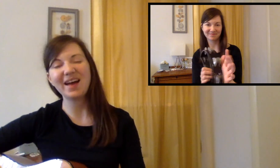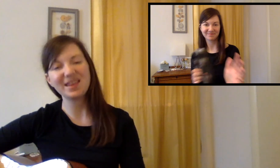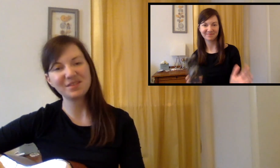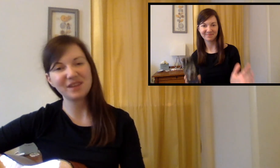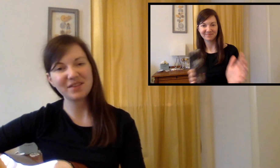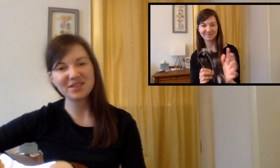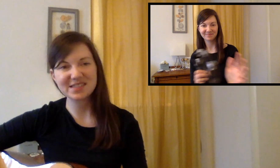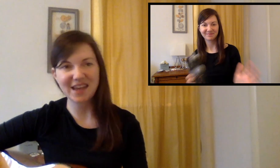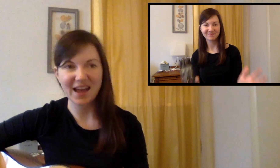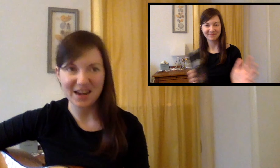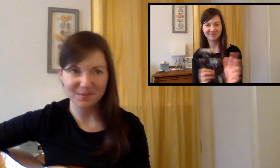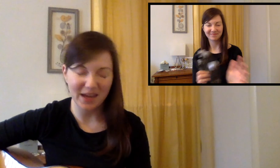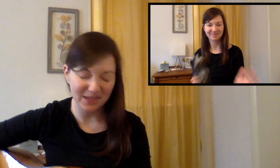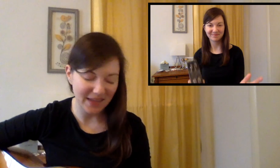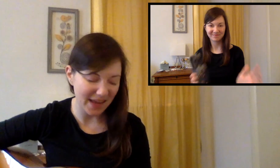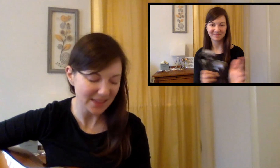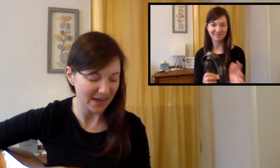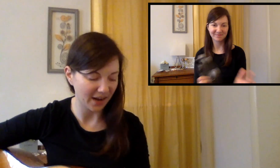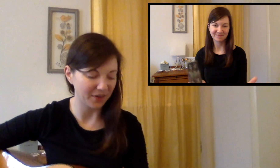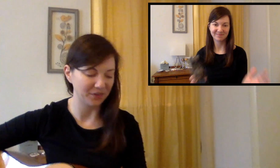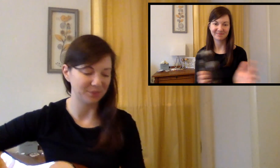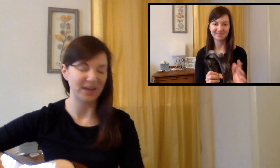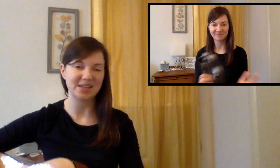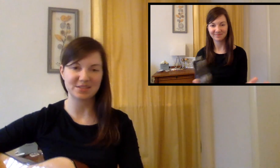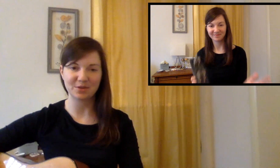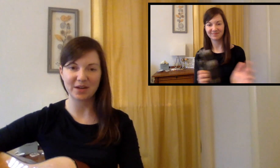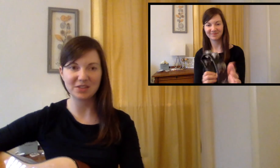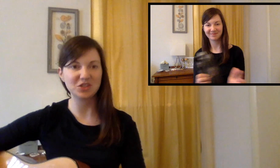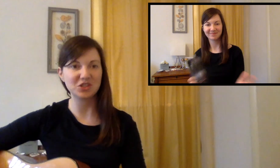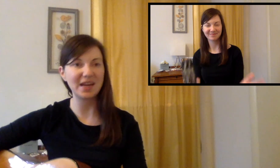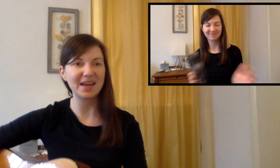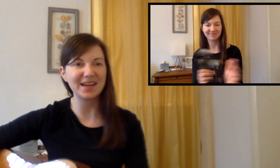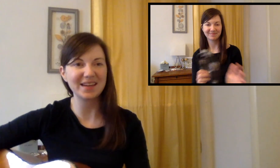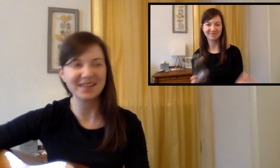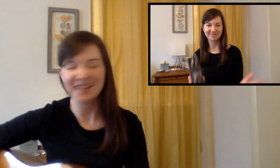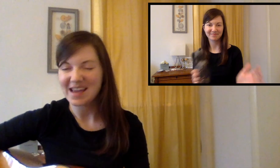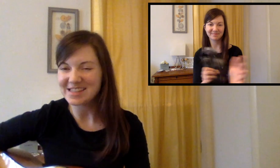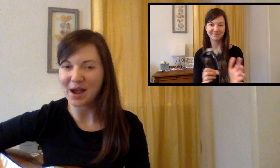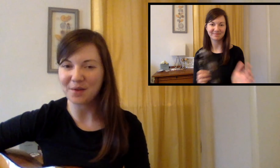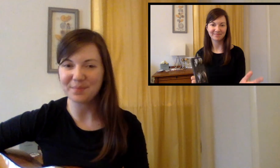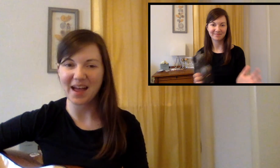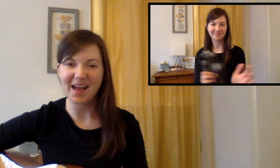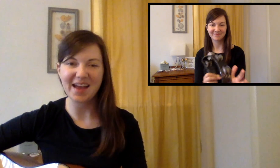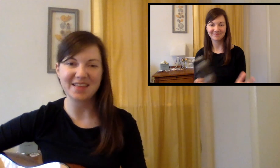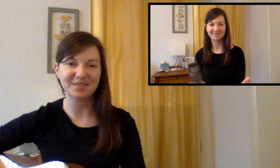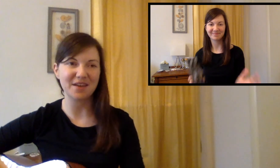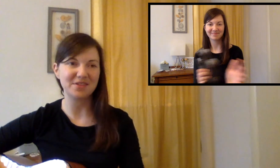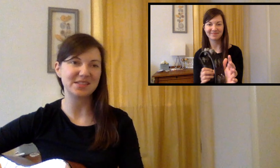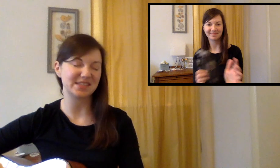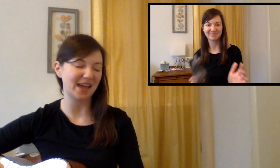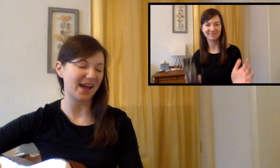the riverside. I'm gonna lay down my sword and shield down by the riverside